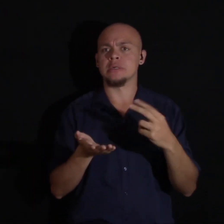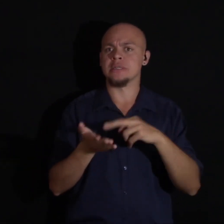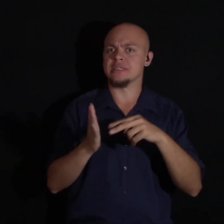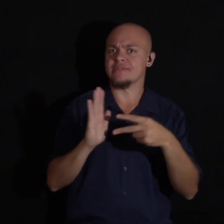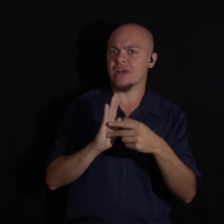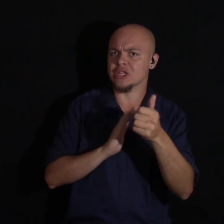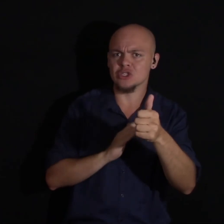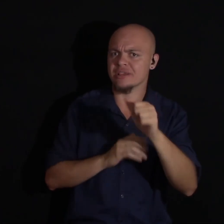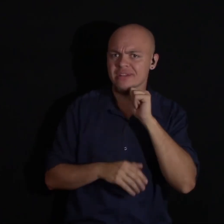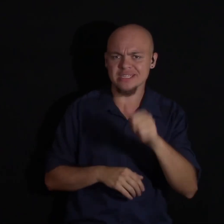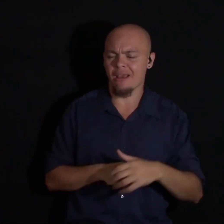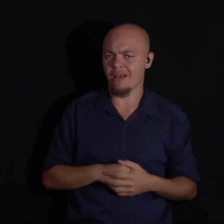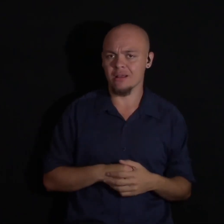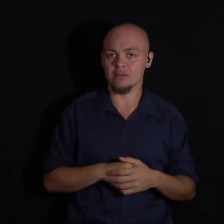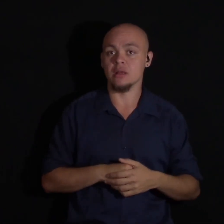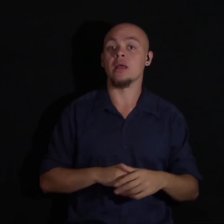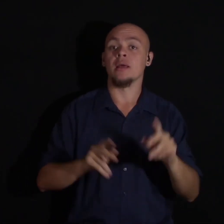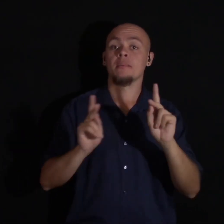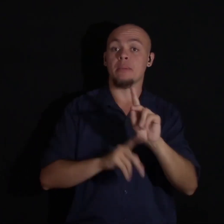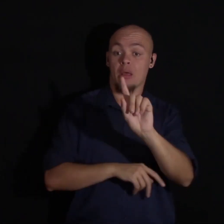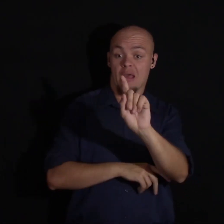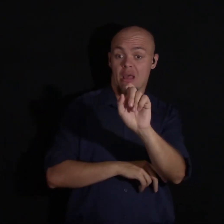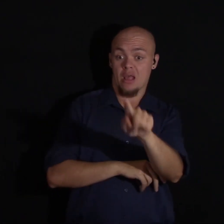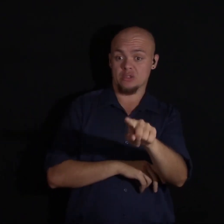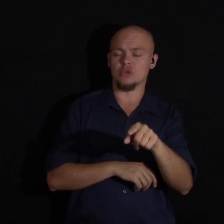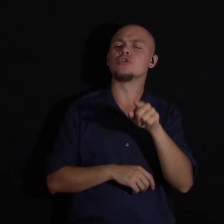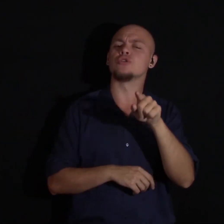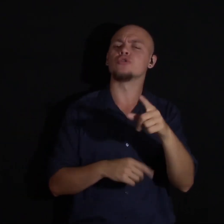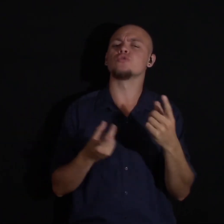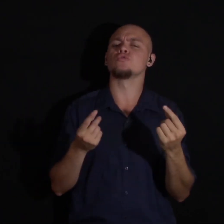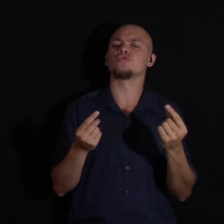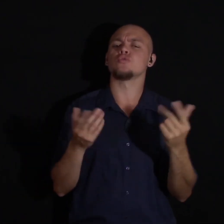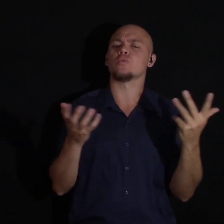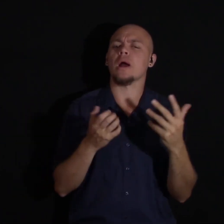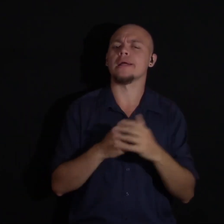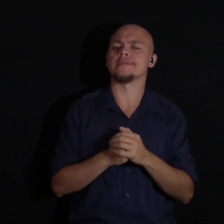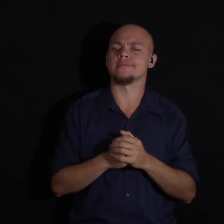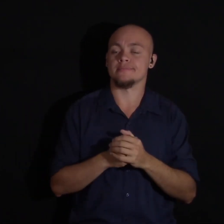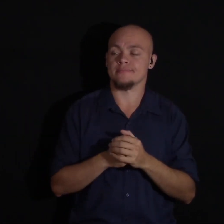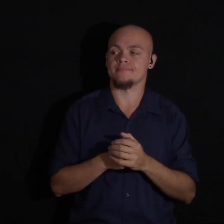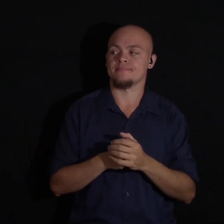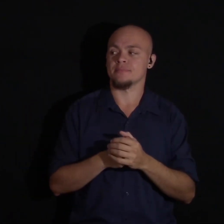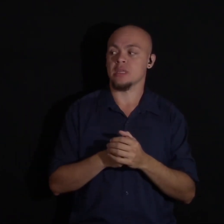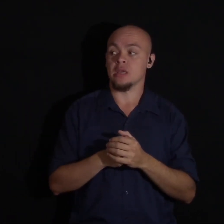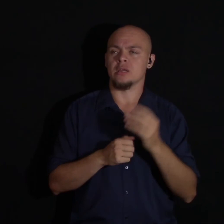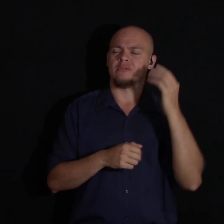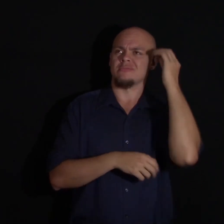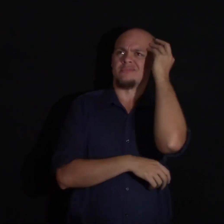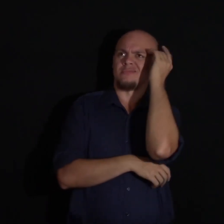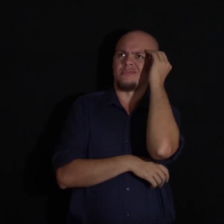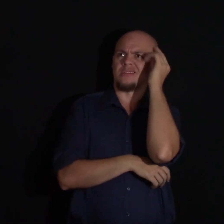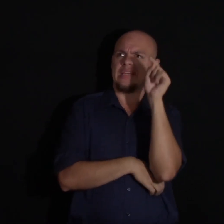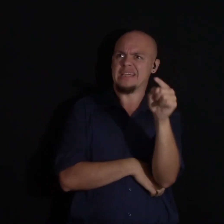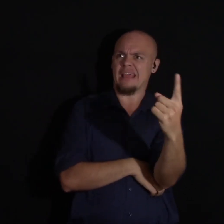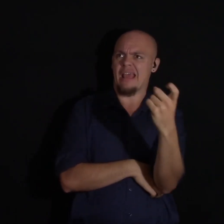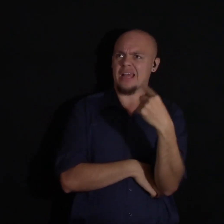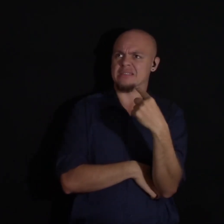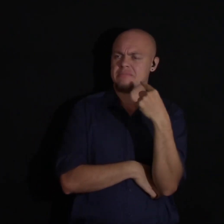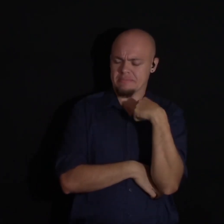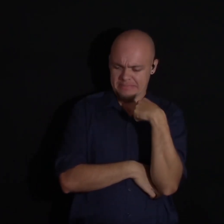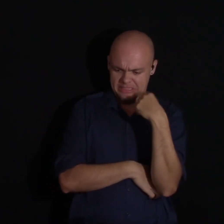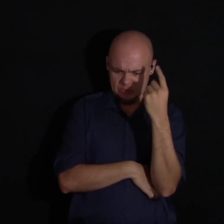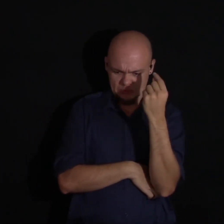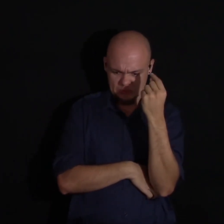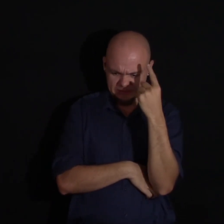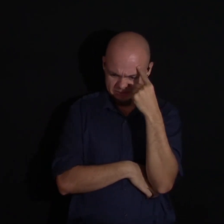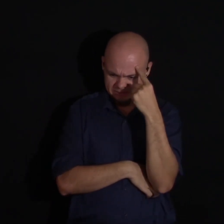yourself. So when people ask you this question, so what do you do? And also you got this monologue going on, like, why is he asking me, so what do I do?